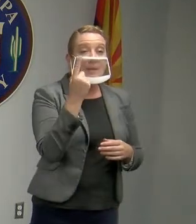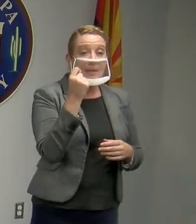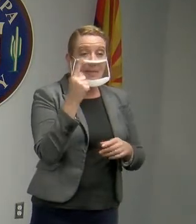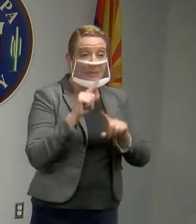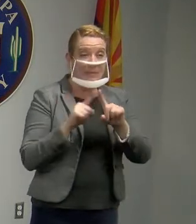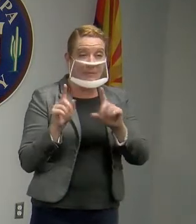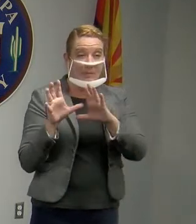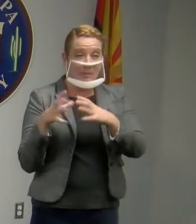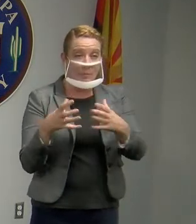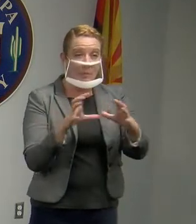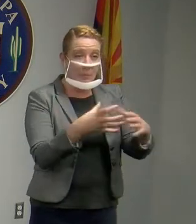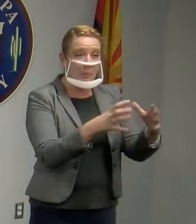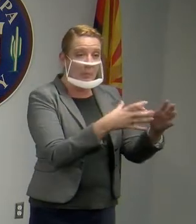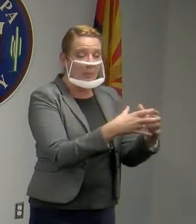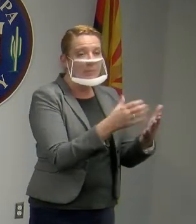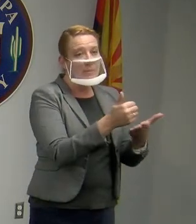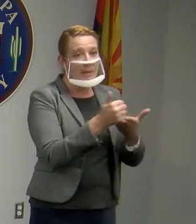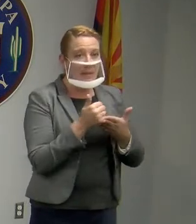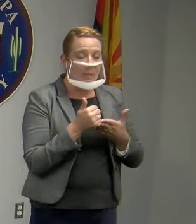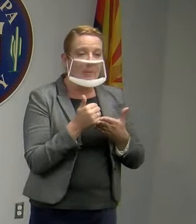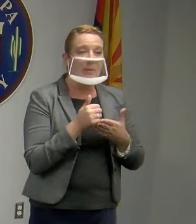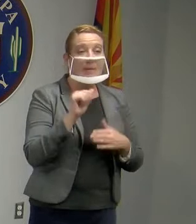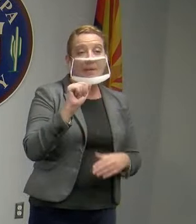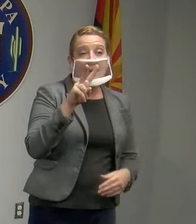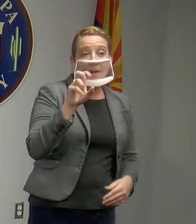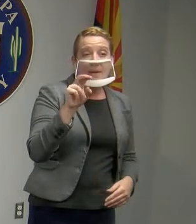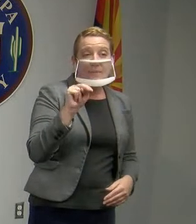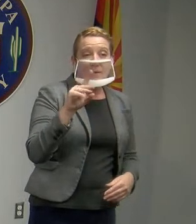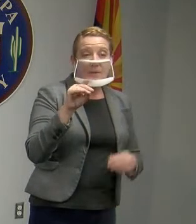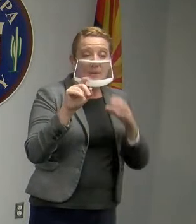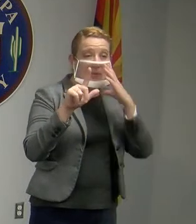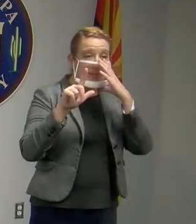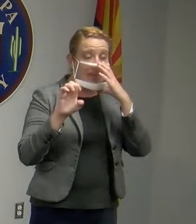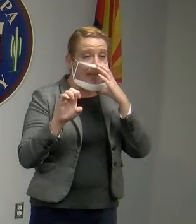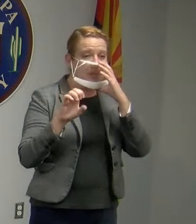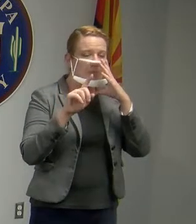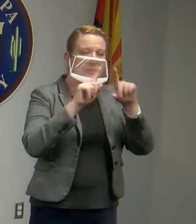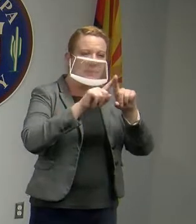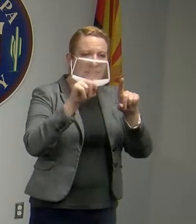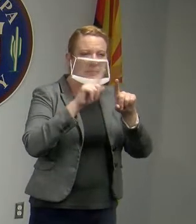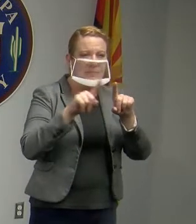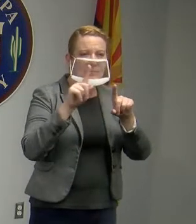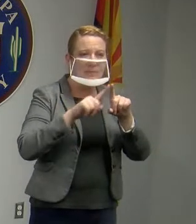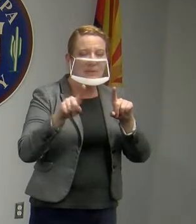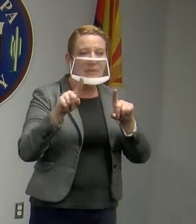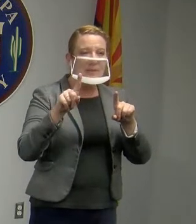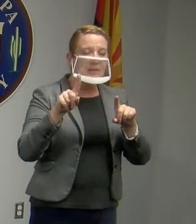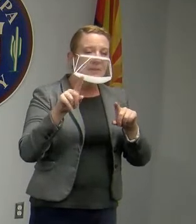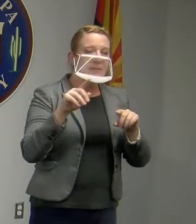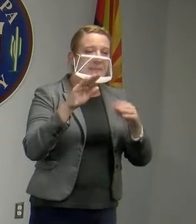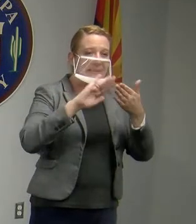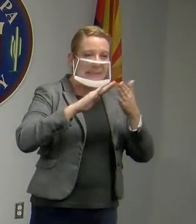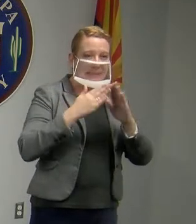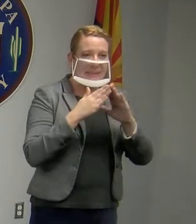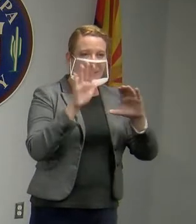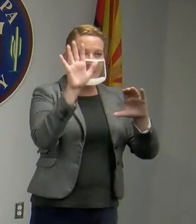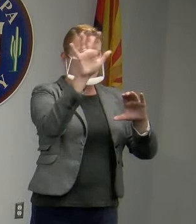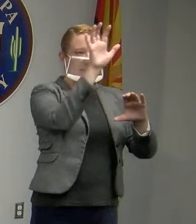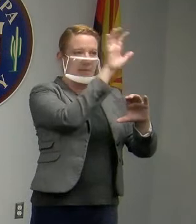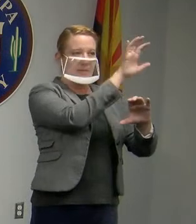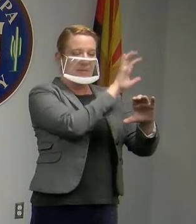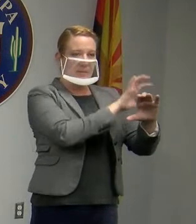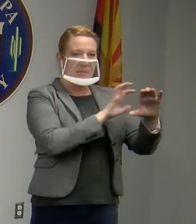on this. Cities such as Avondale, Gila Bend, Surprise, Tolleson, Guadalupe, Scottsdale, and Glendale,